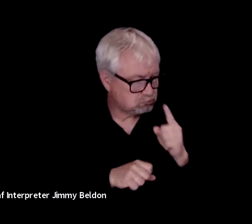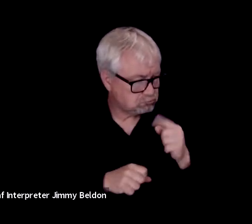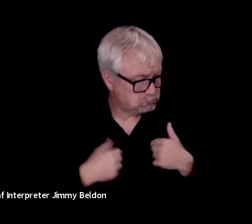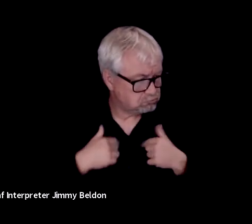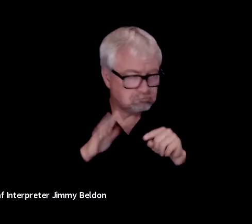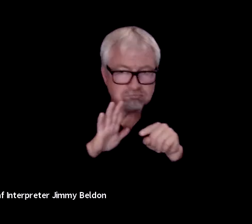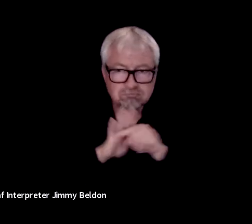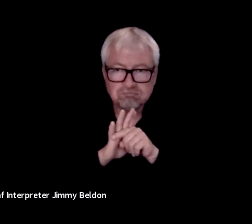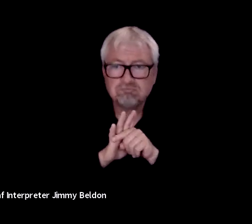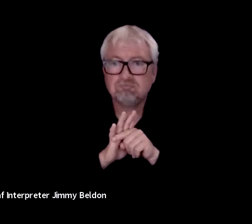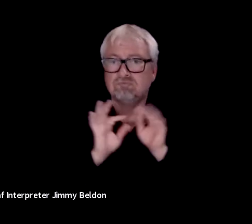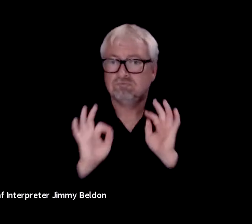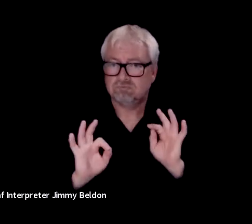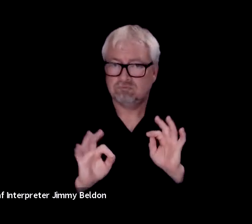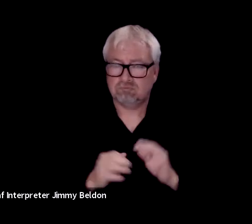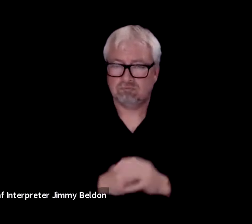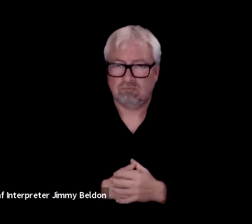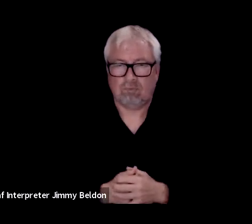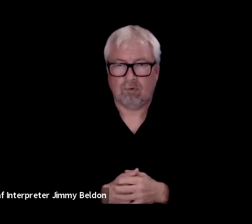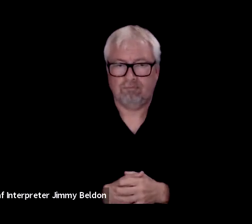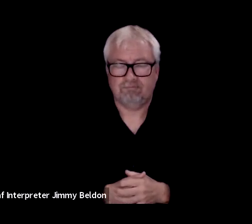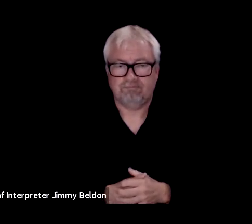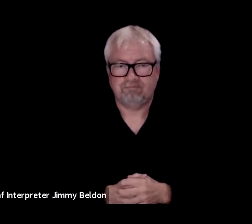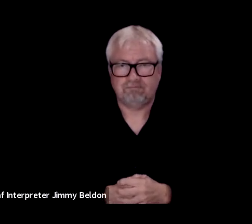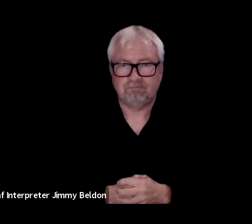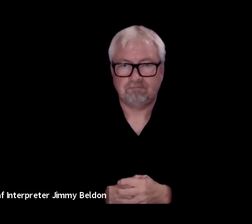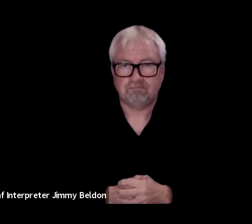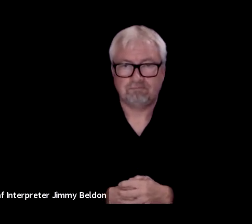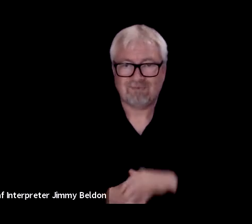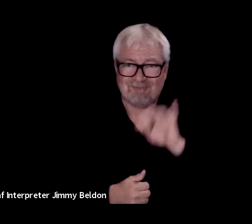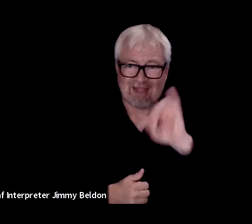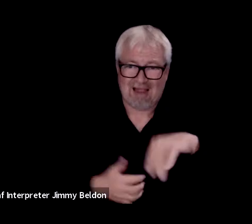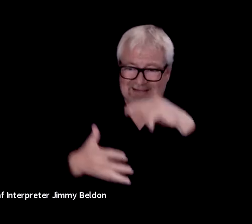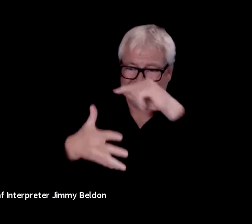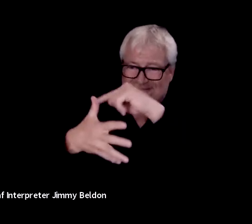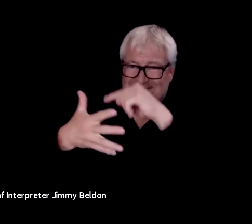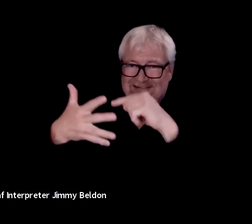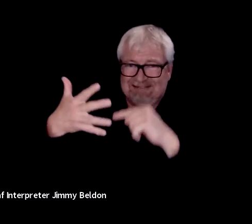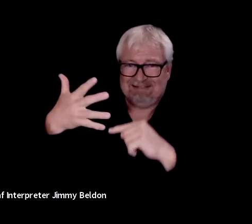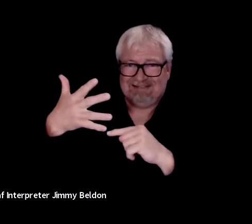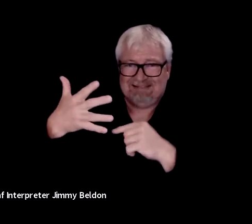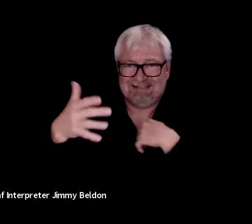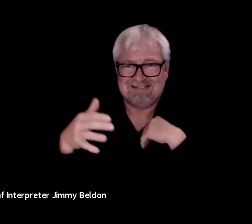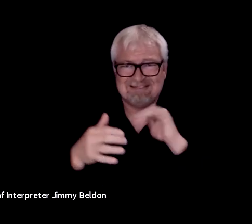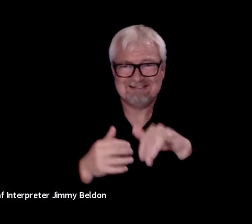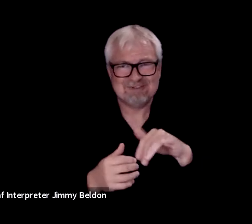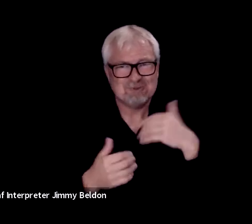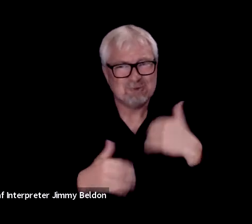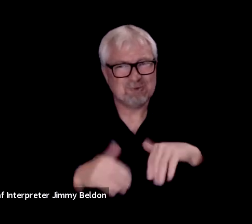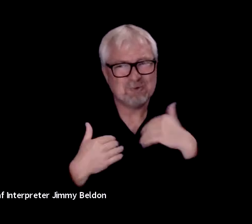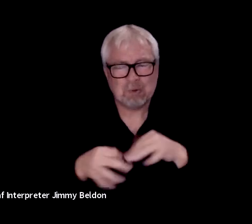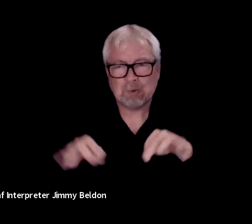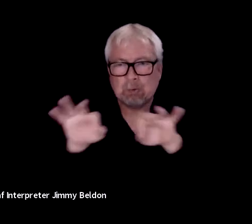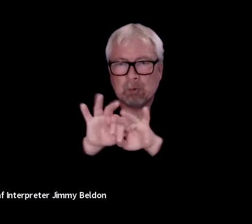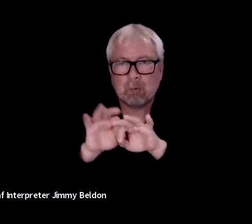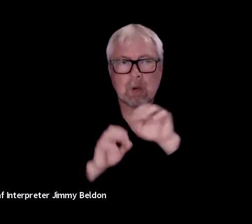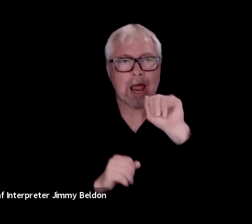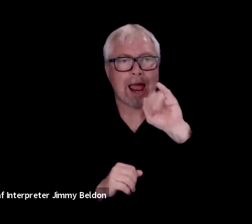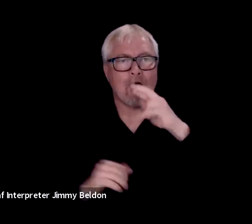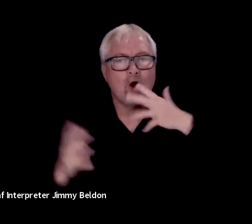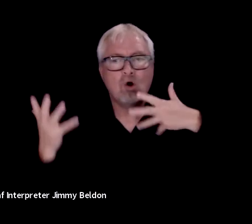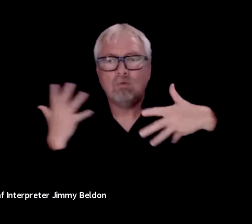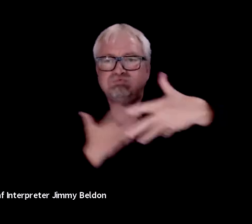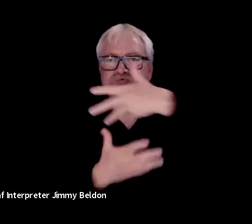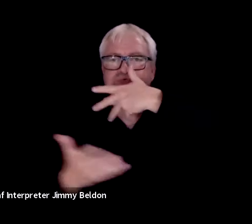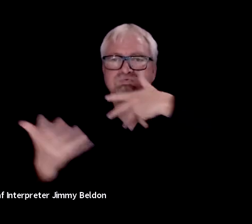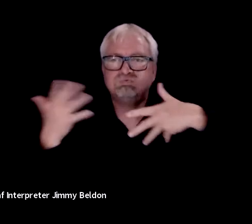etc. We know how to decrease the transmission. And